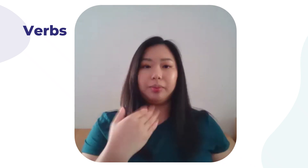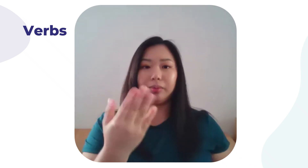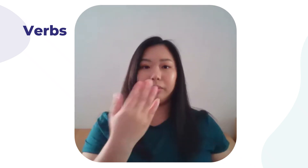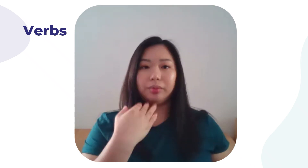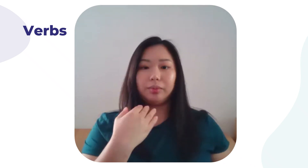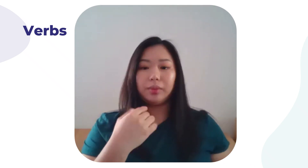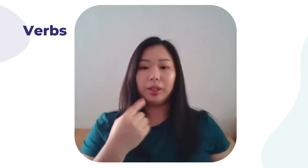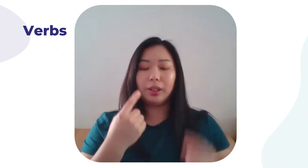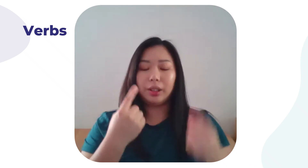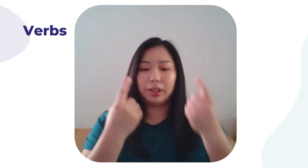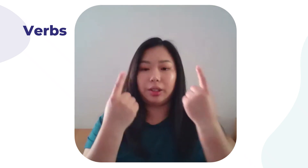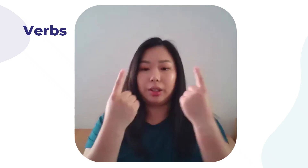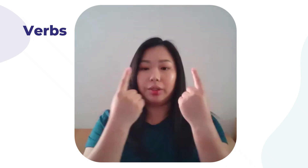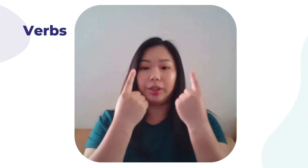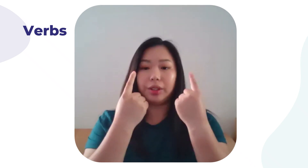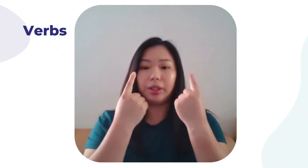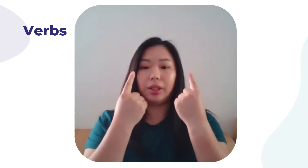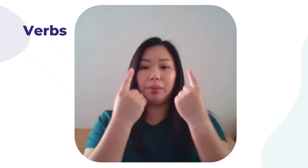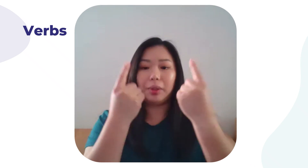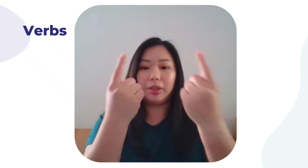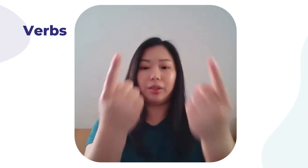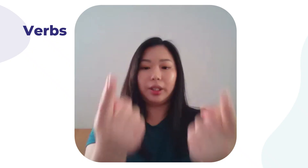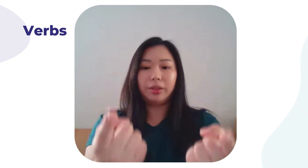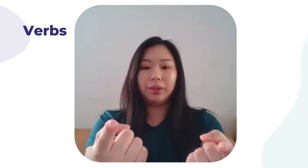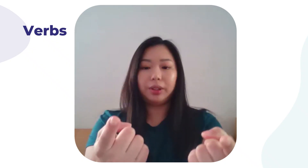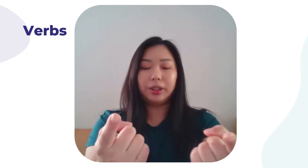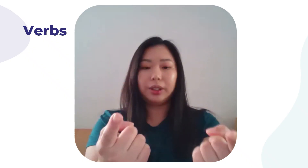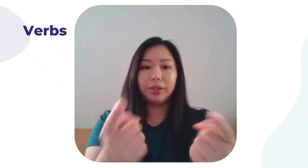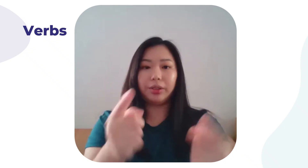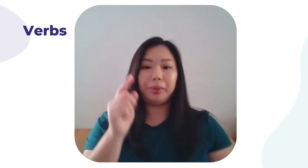come. Go, you start up and go